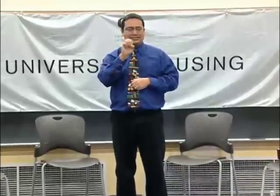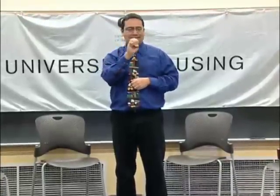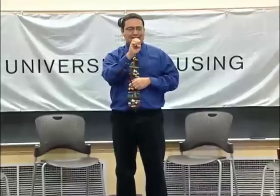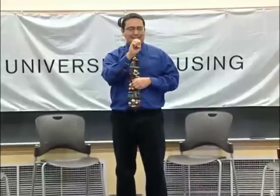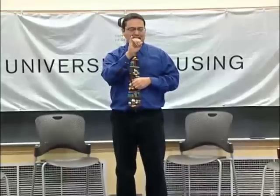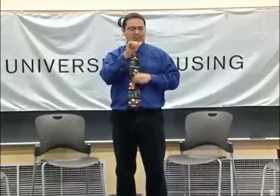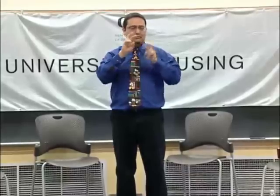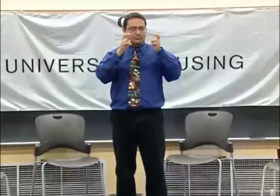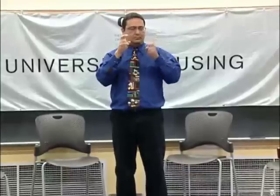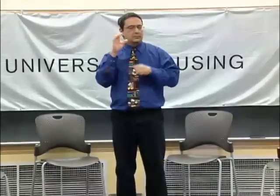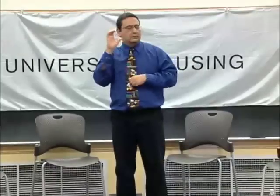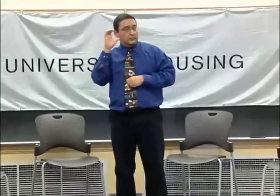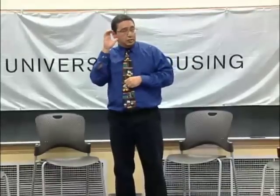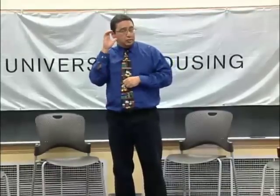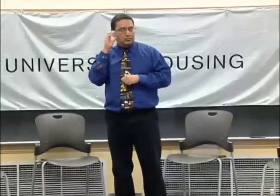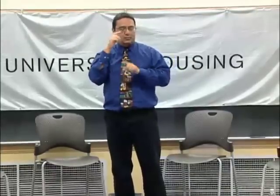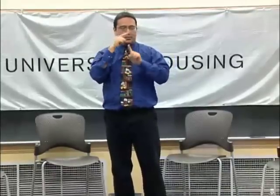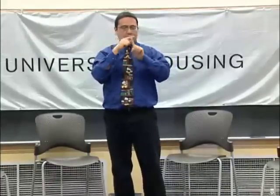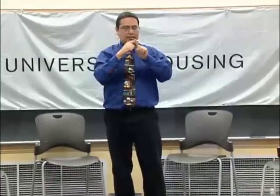and See.